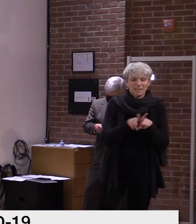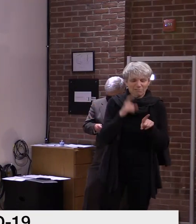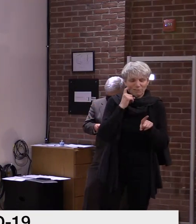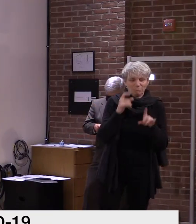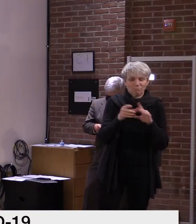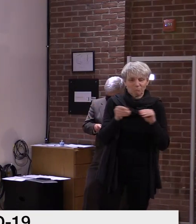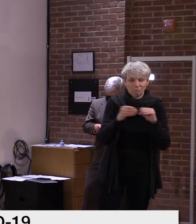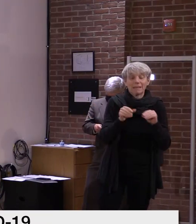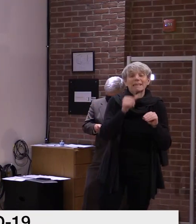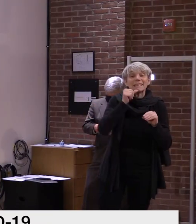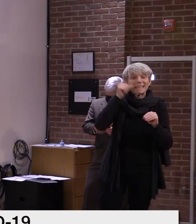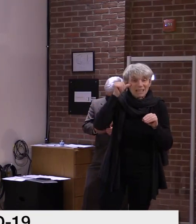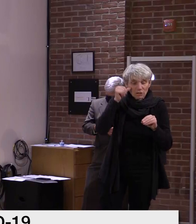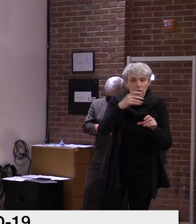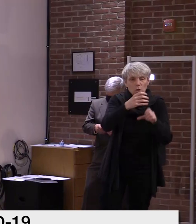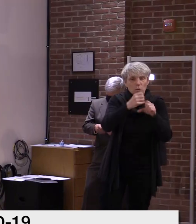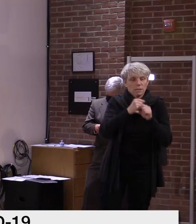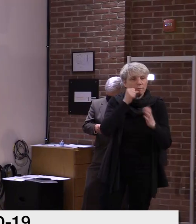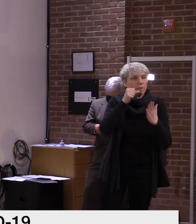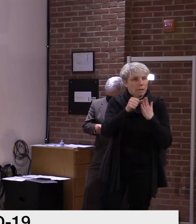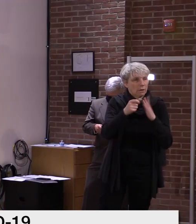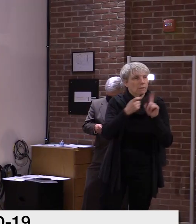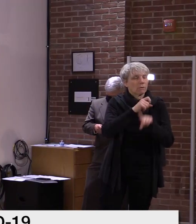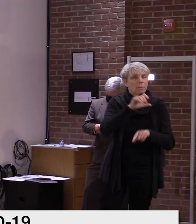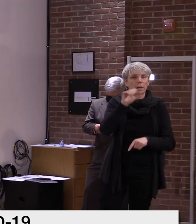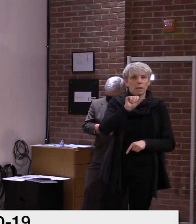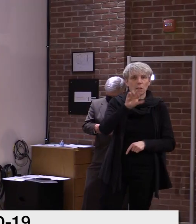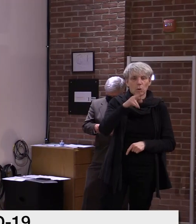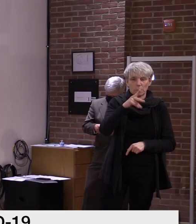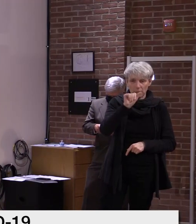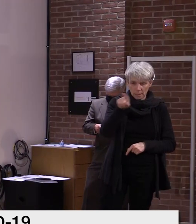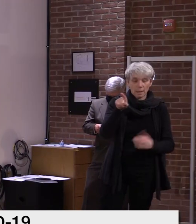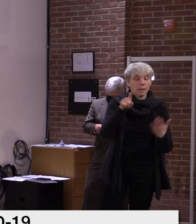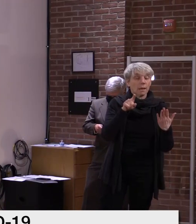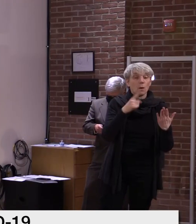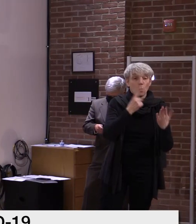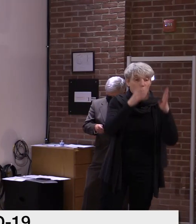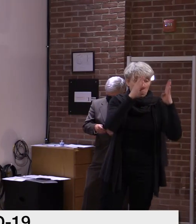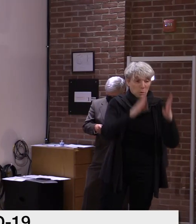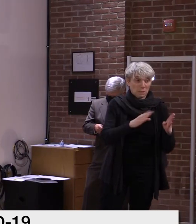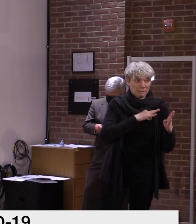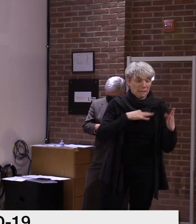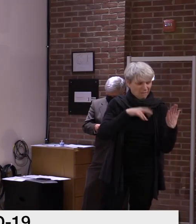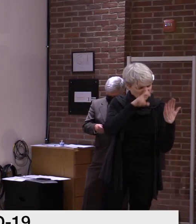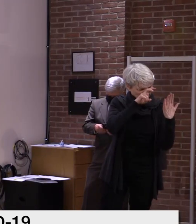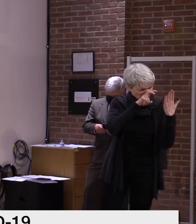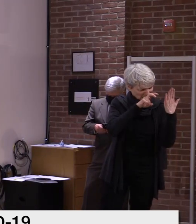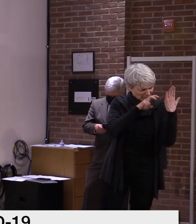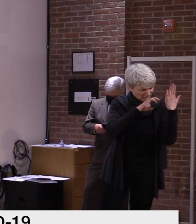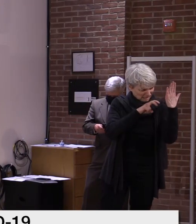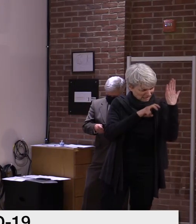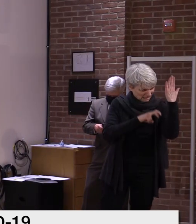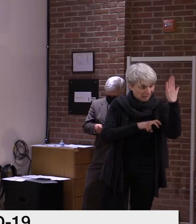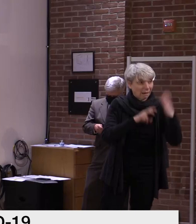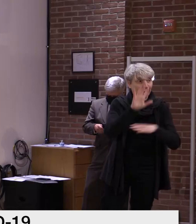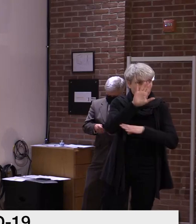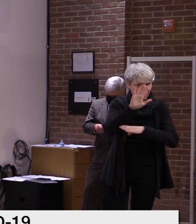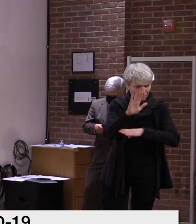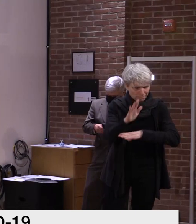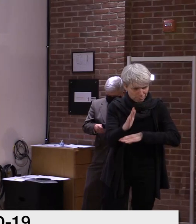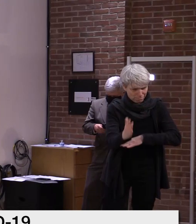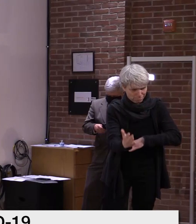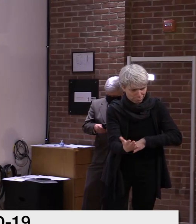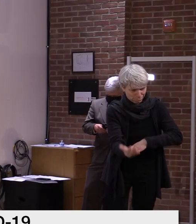had someone looking into it, in fact, spent a great deal of time last night into the early morning